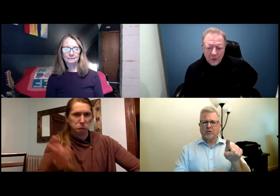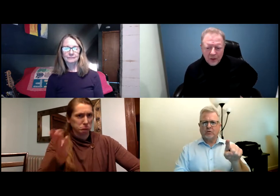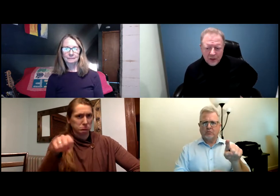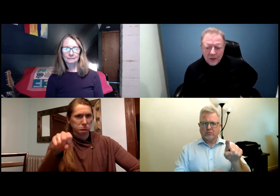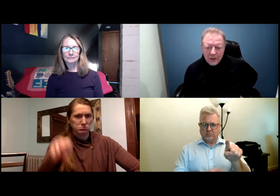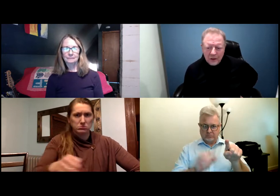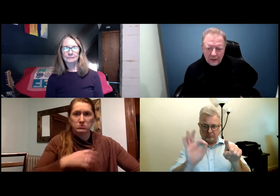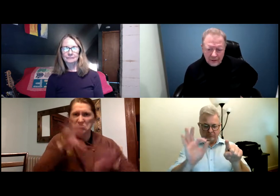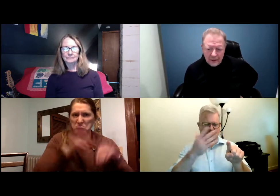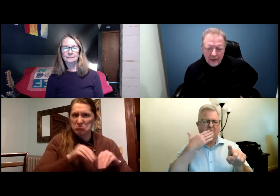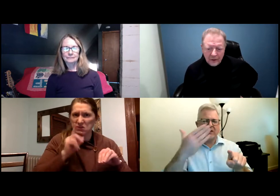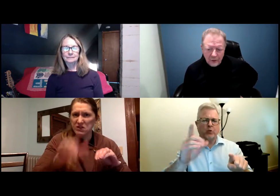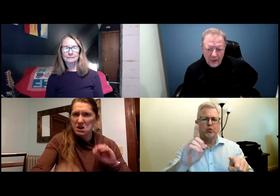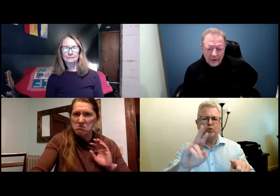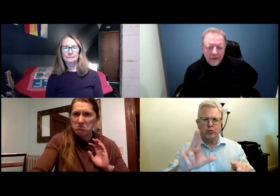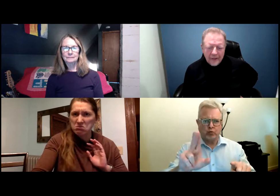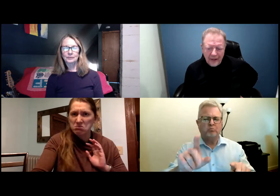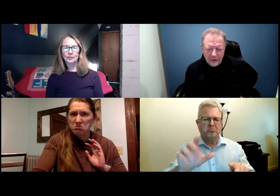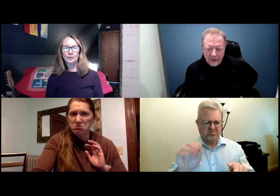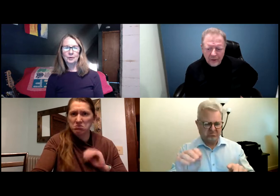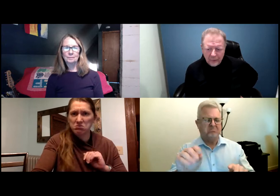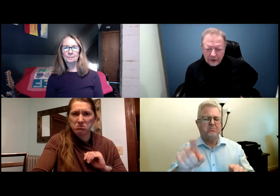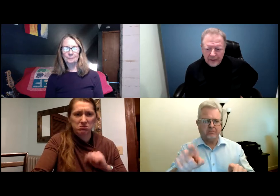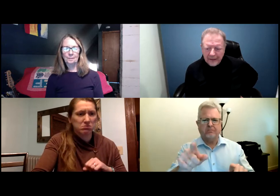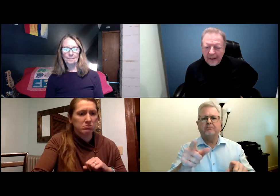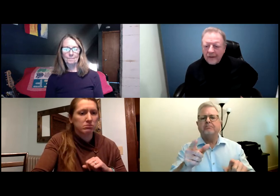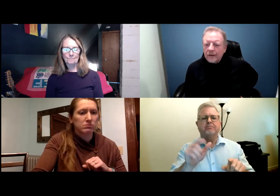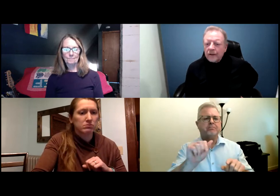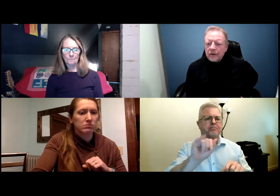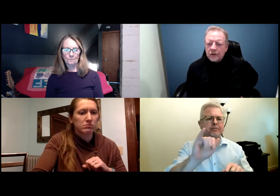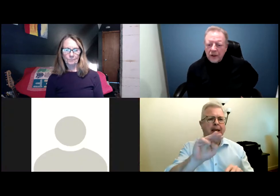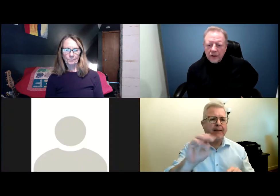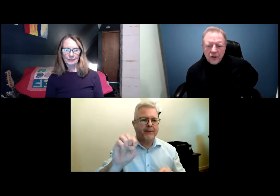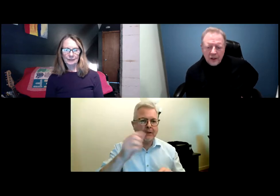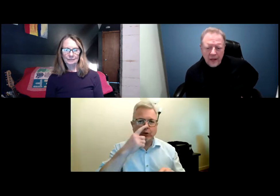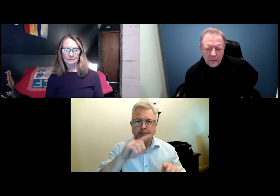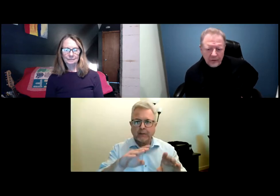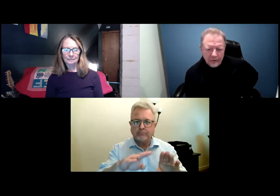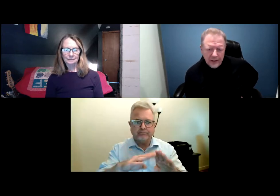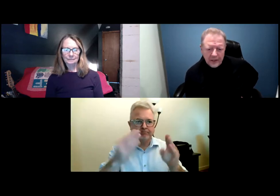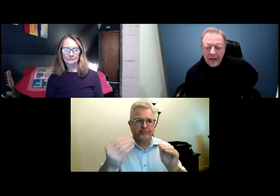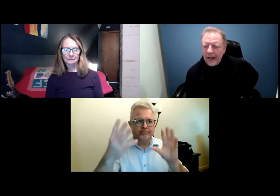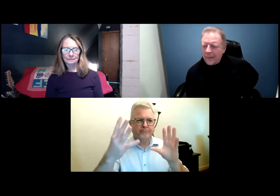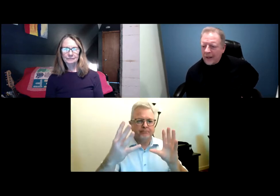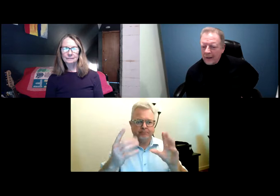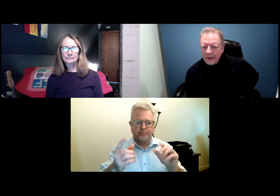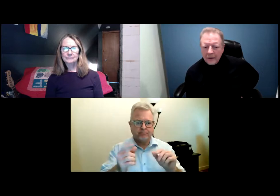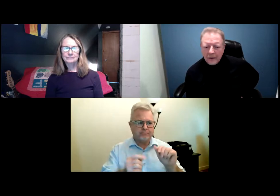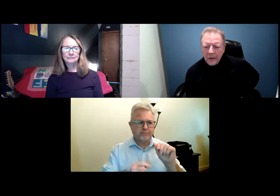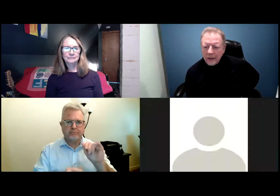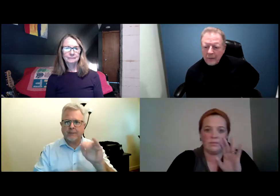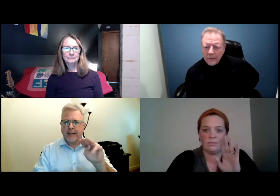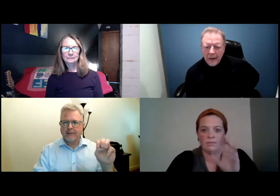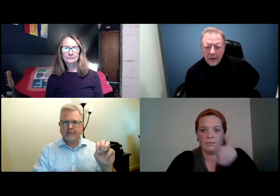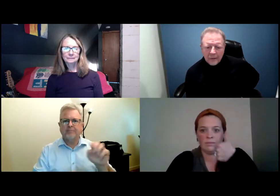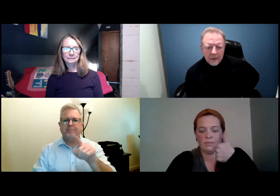Amy's question. Okay, do you mind? Thank Sure, you. no I really problem. appreciate that. So you can turn your camera off for a second. Amy, do you